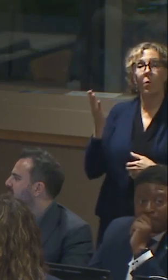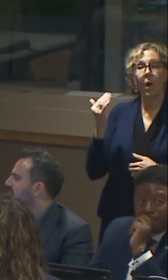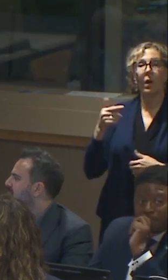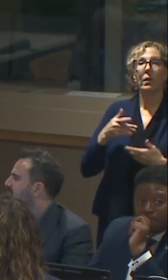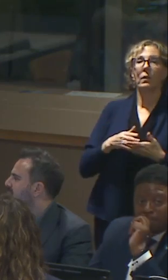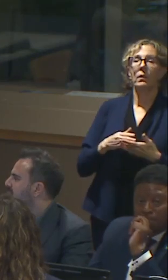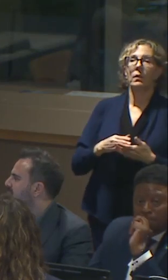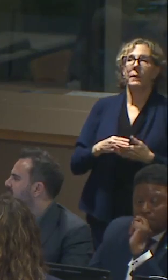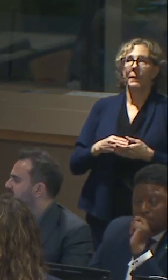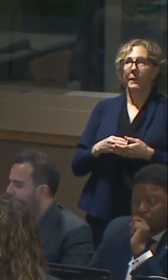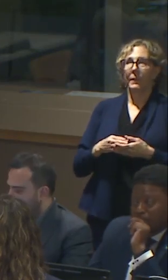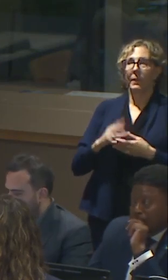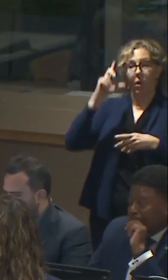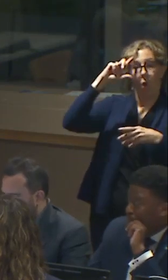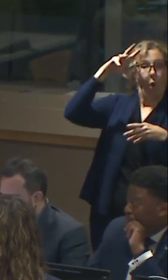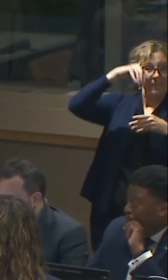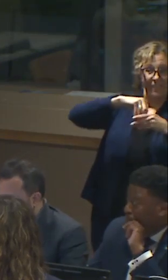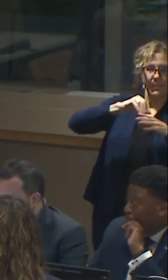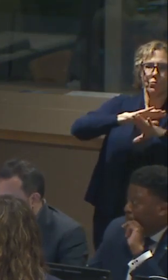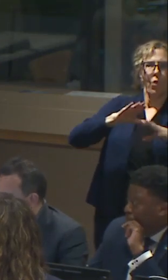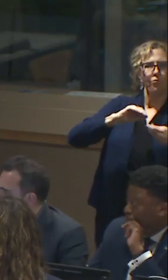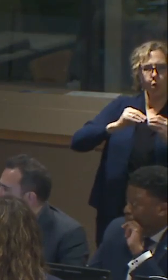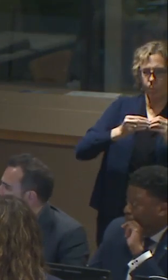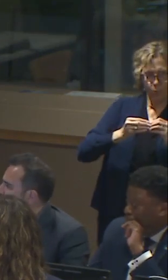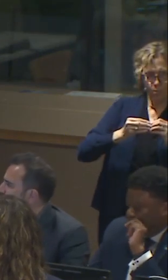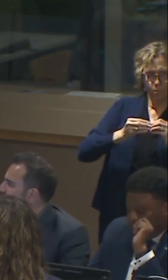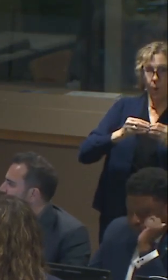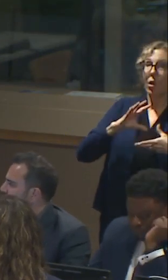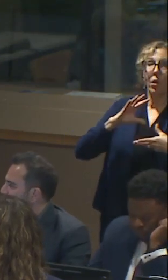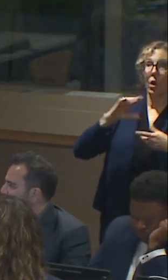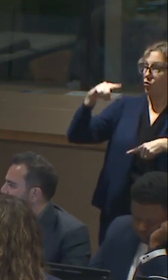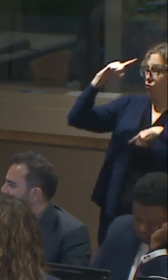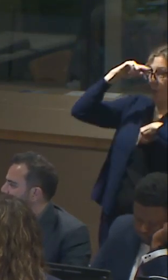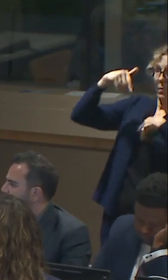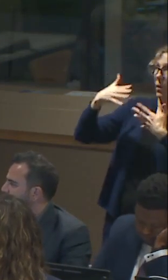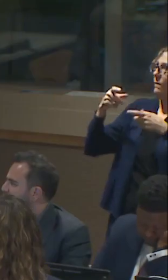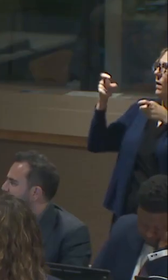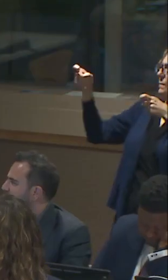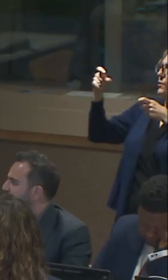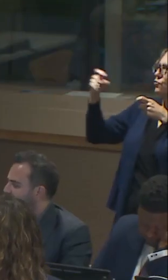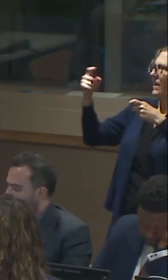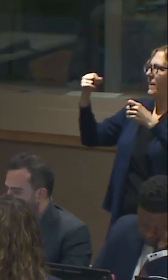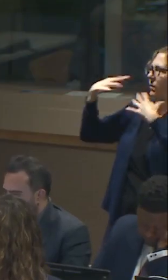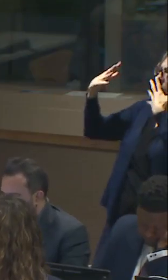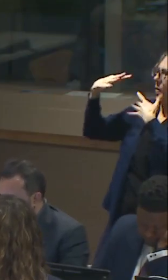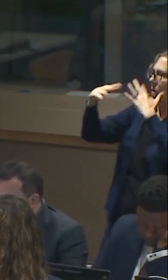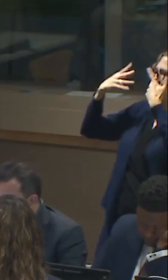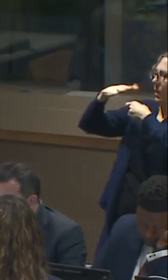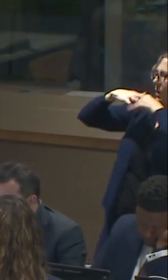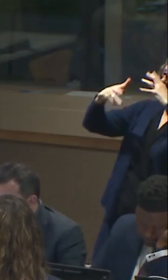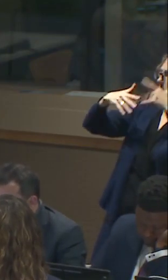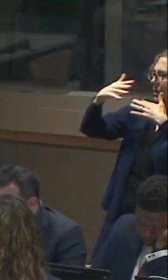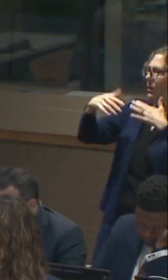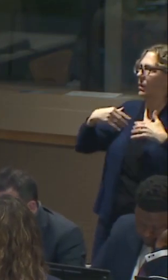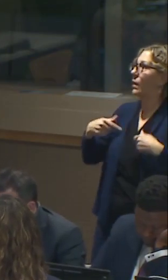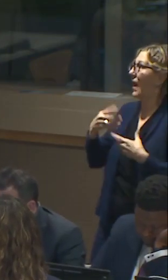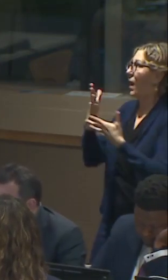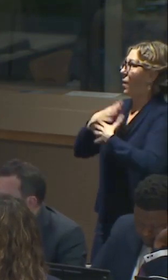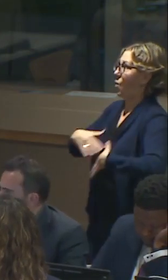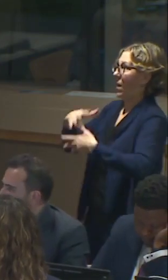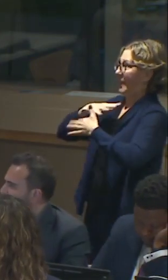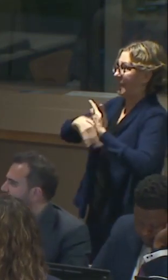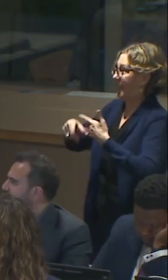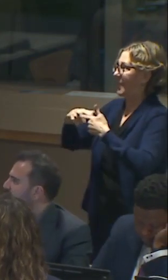autism. We're dealing with the trauma of administrative burden. We're dealing with the trauma of gaslighting. We're dealing with the trauma